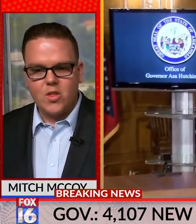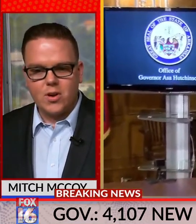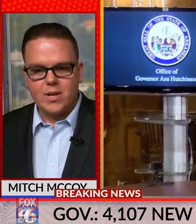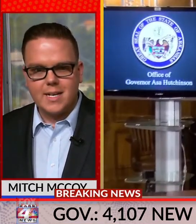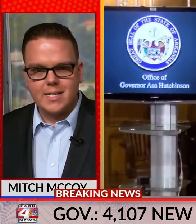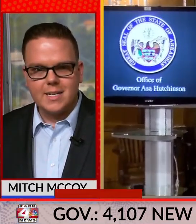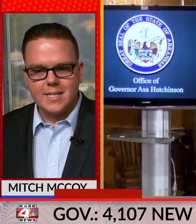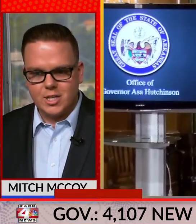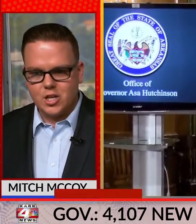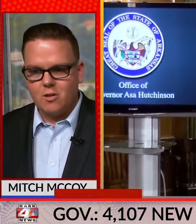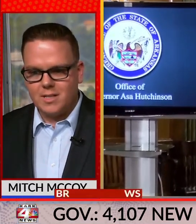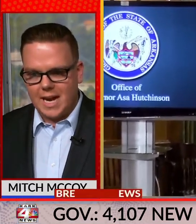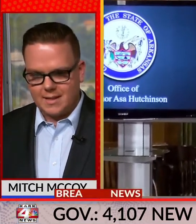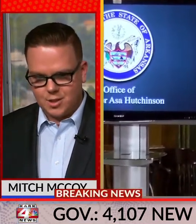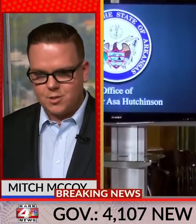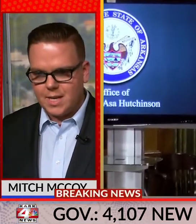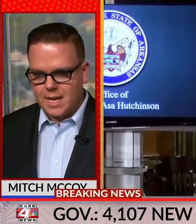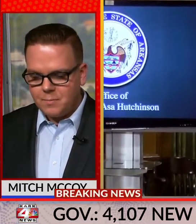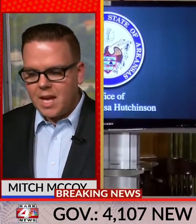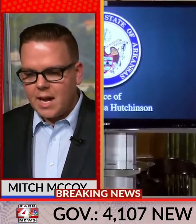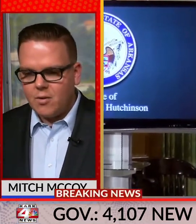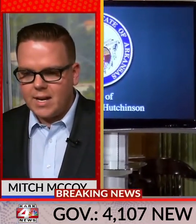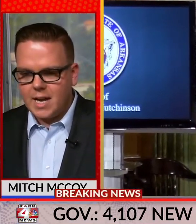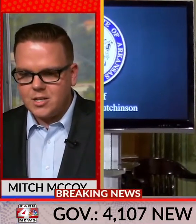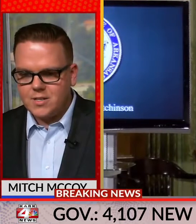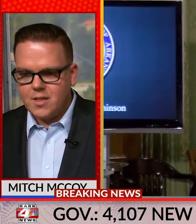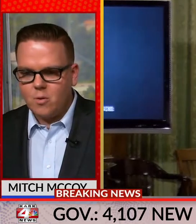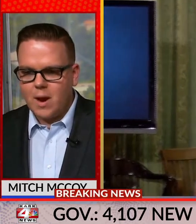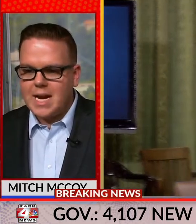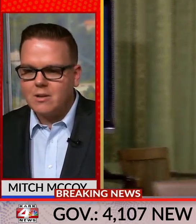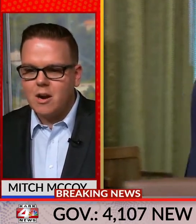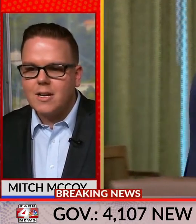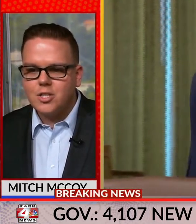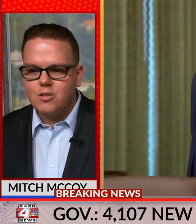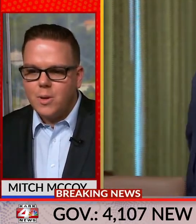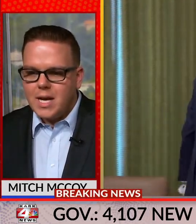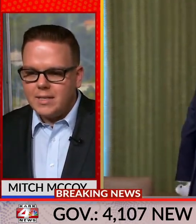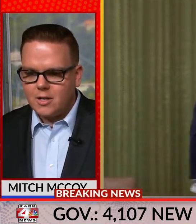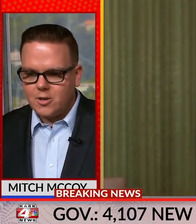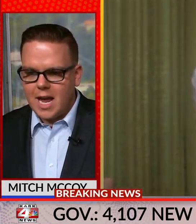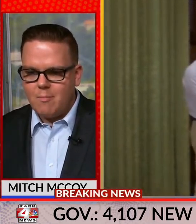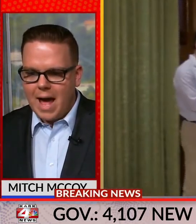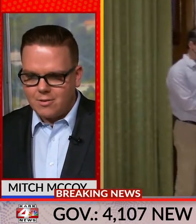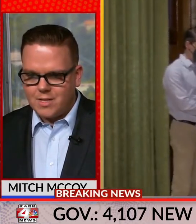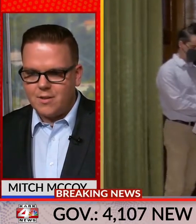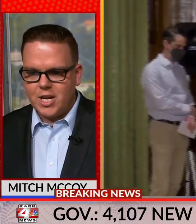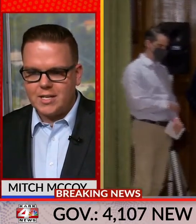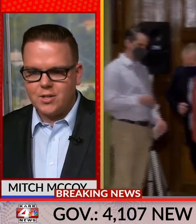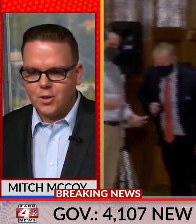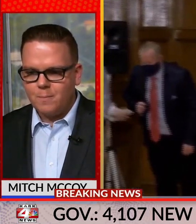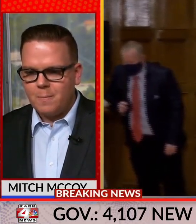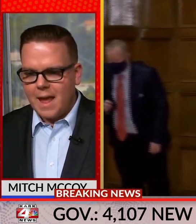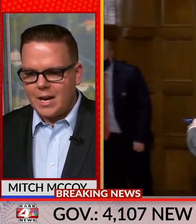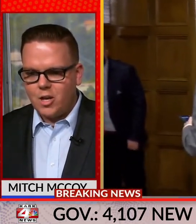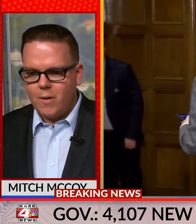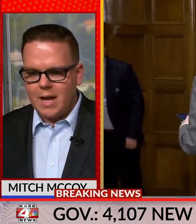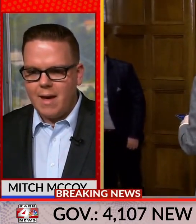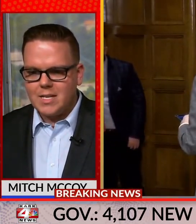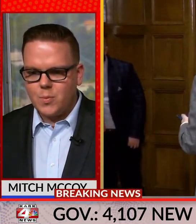with 36 additional deaths. You see Governor Asa Hutchinson there right now talking to Dr. Cam Patterson, the chancellor